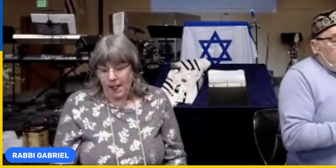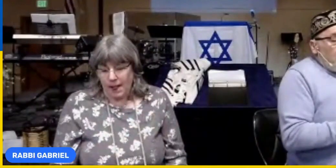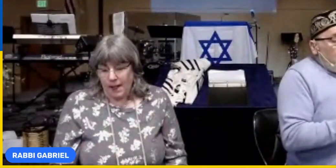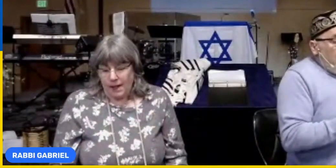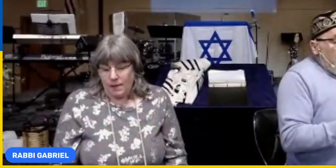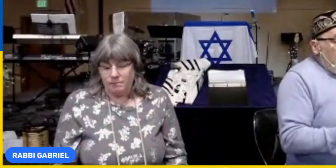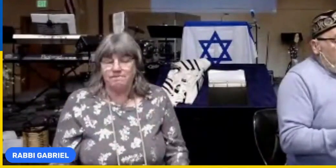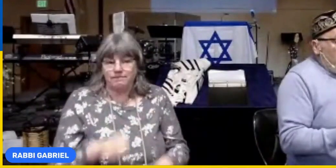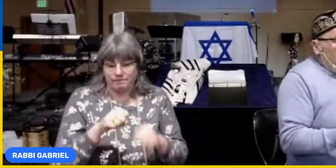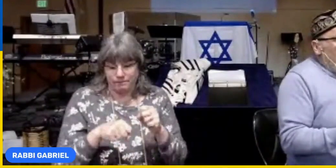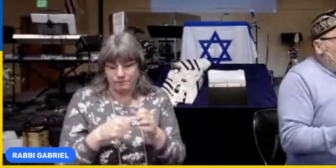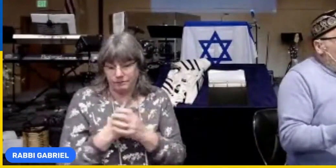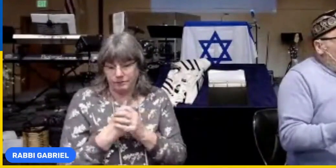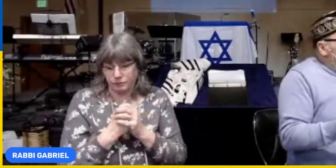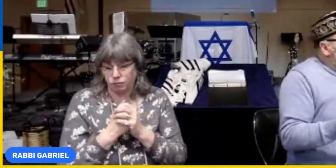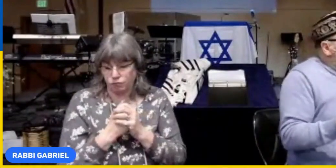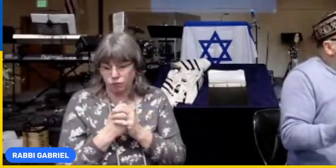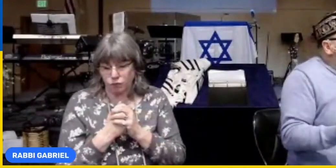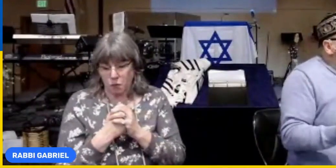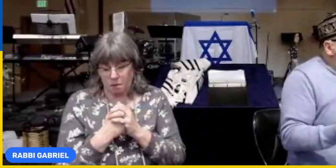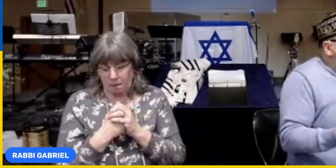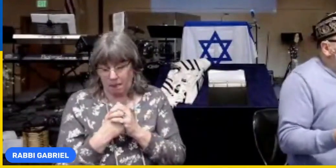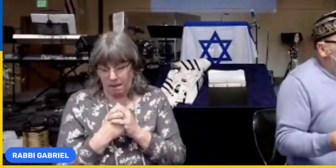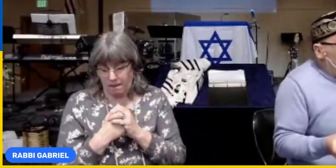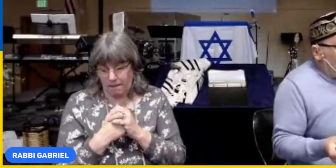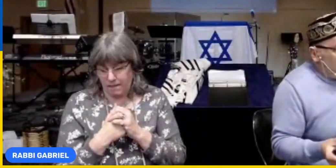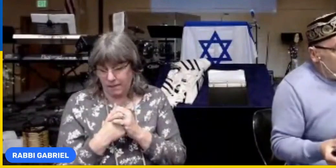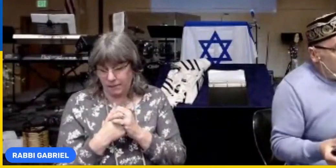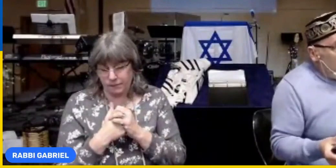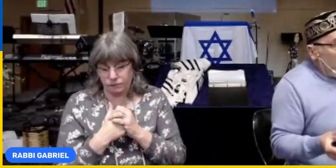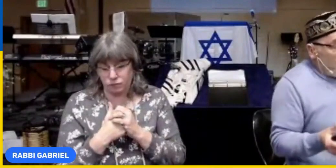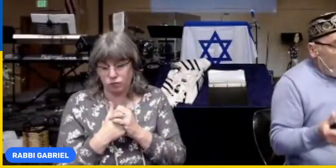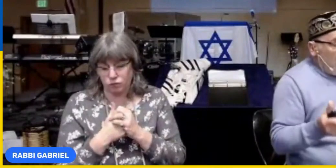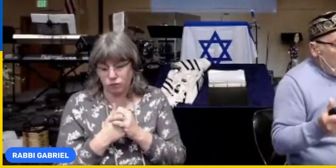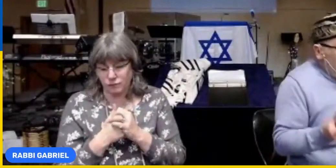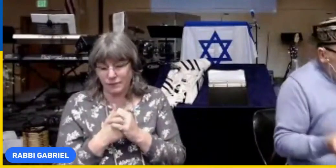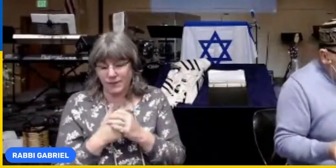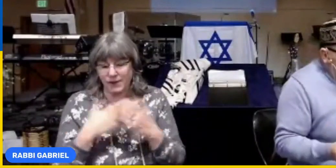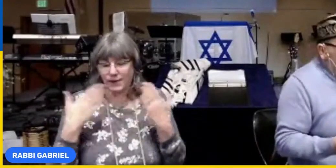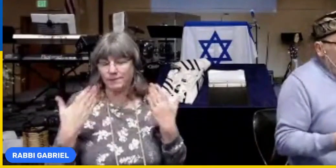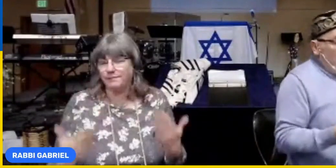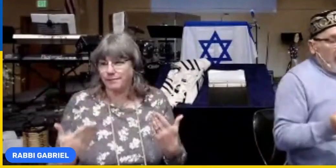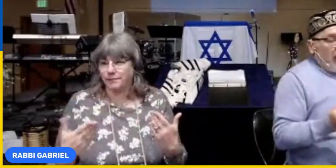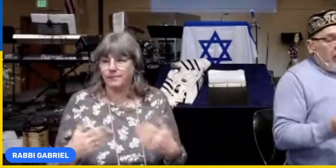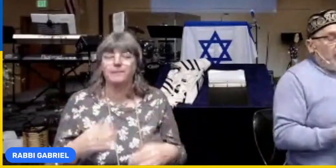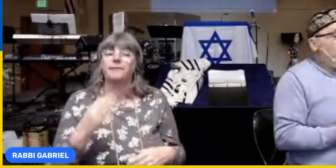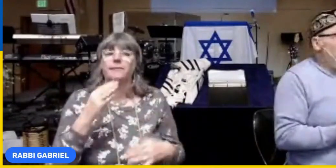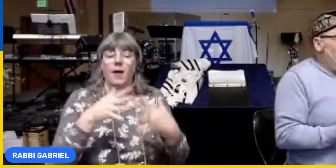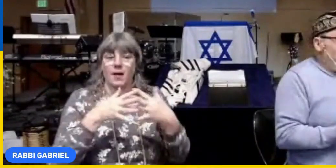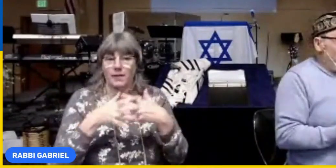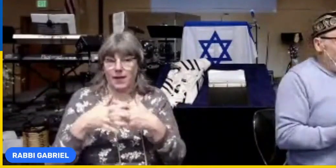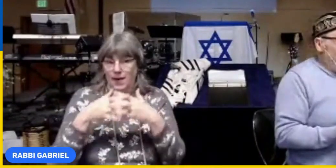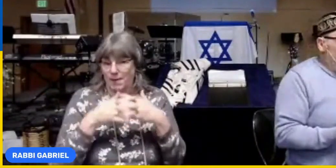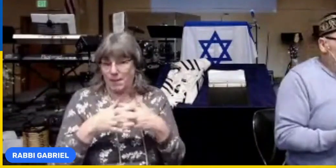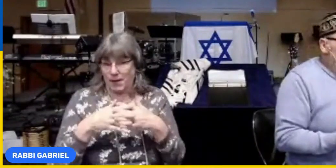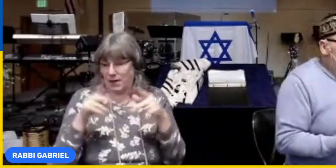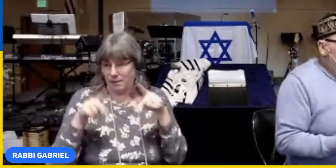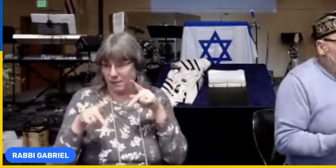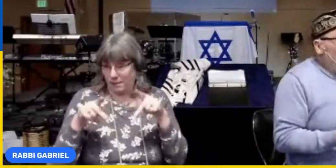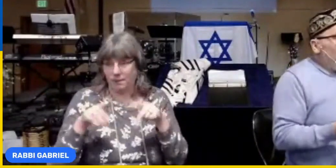they also complain of the rise of anti-Semitism, which is